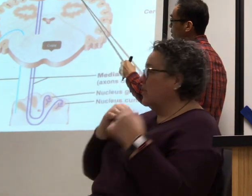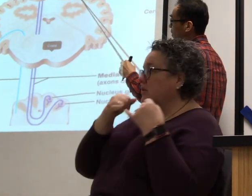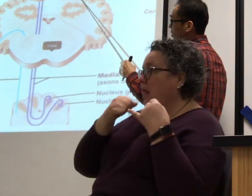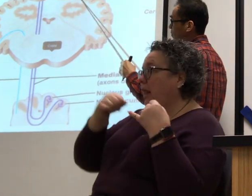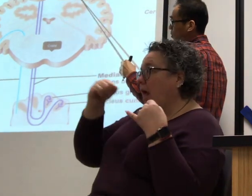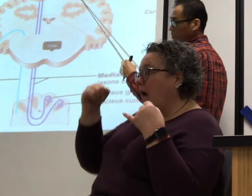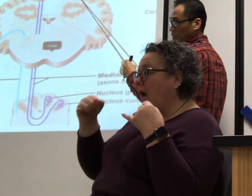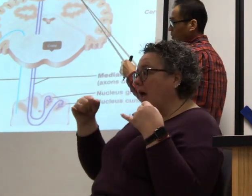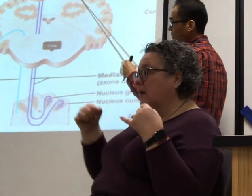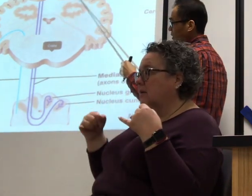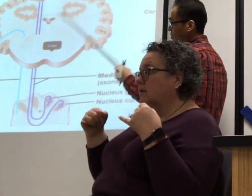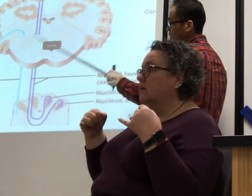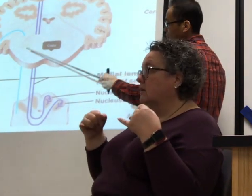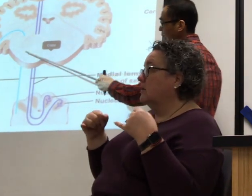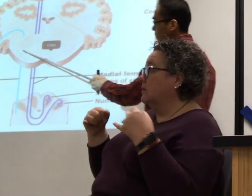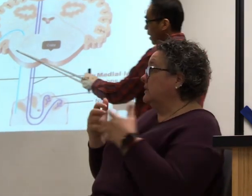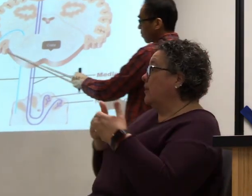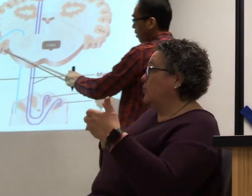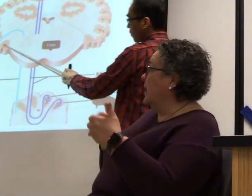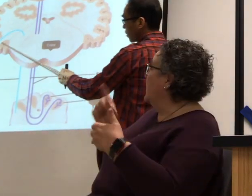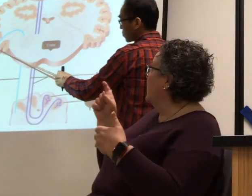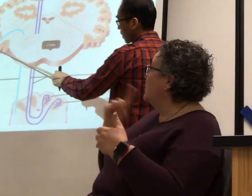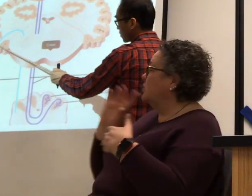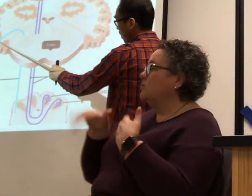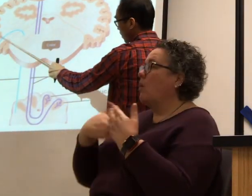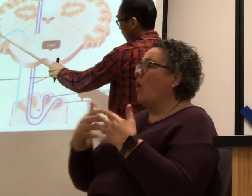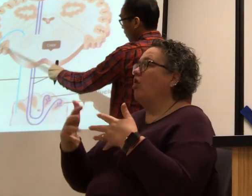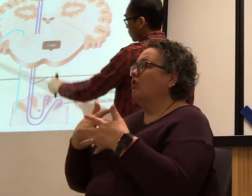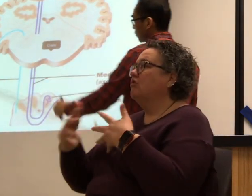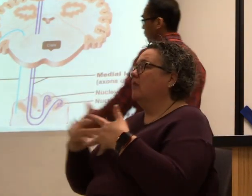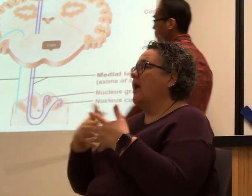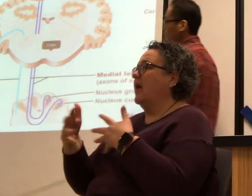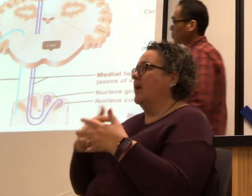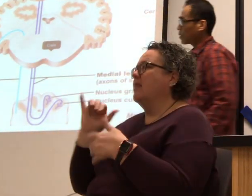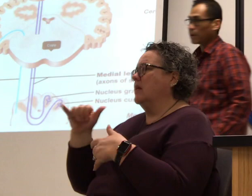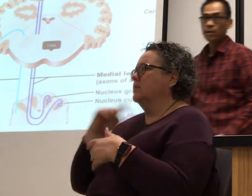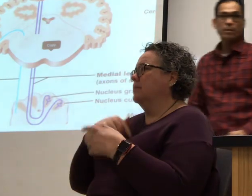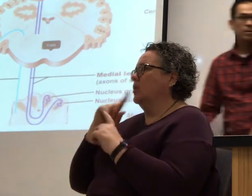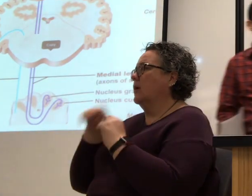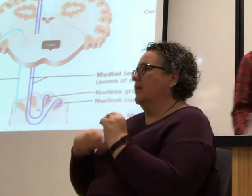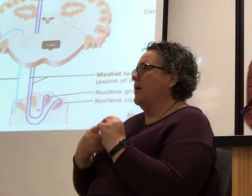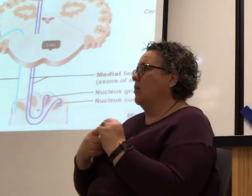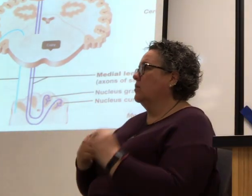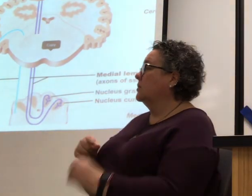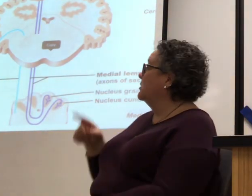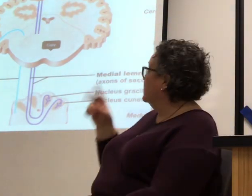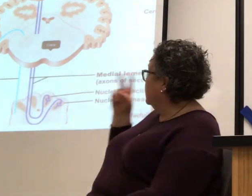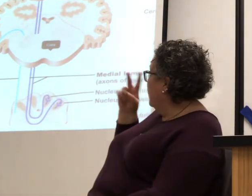from the cerebellum posteriorly. So all the gray matter out there is what I'm talking about. Okay.